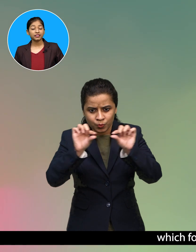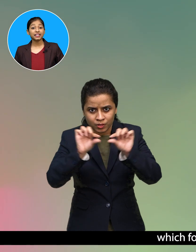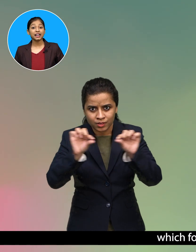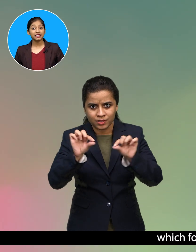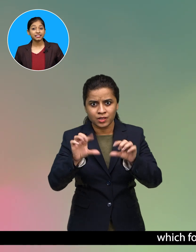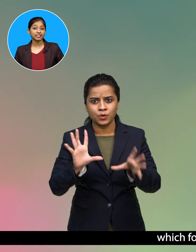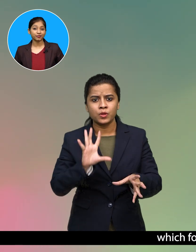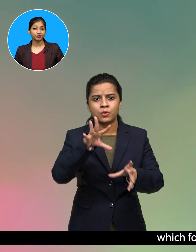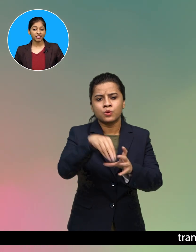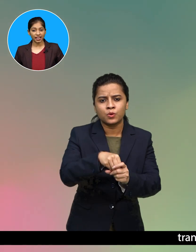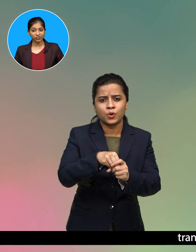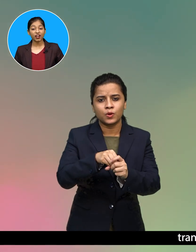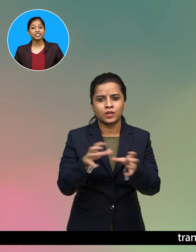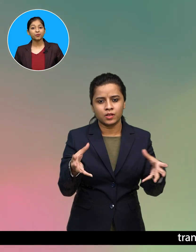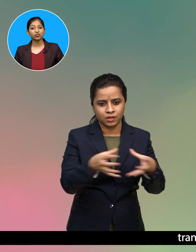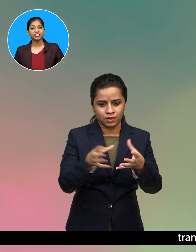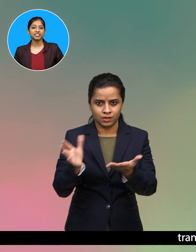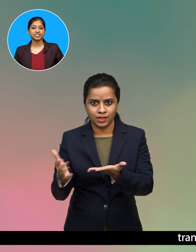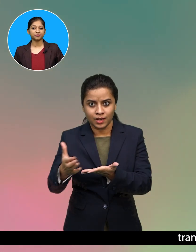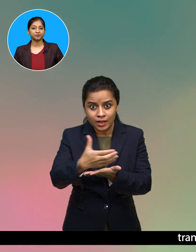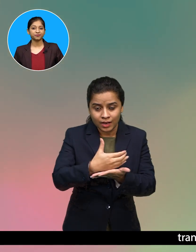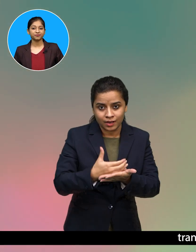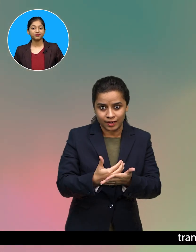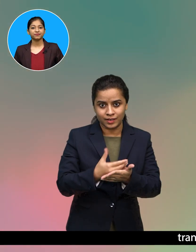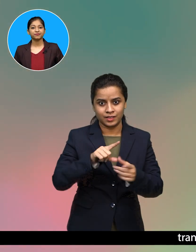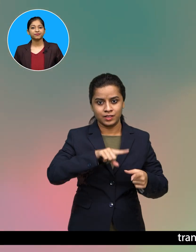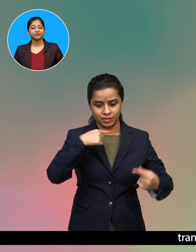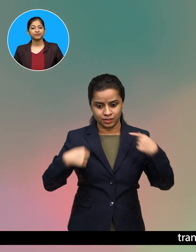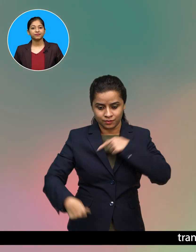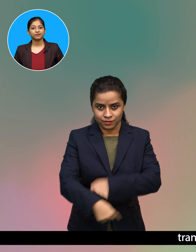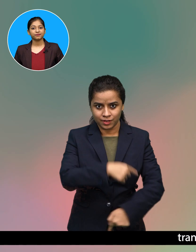form the collecting and transporting system.